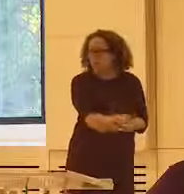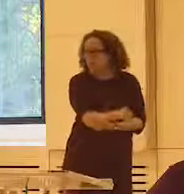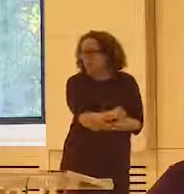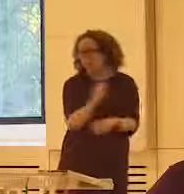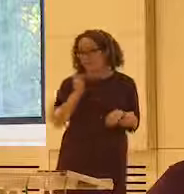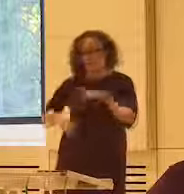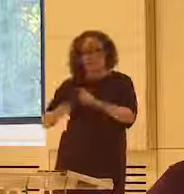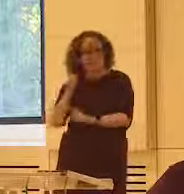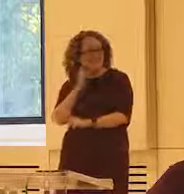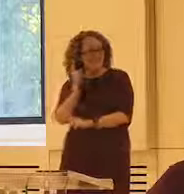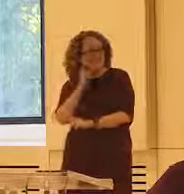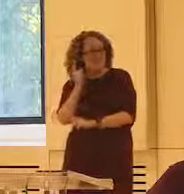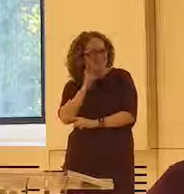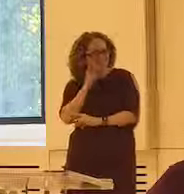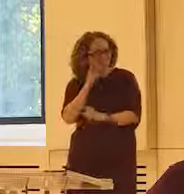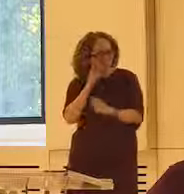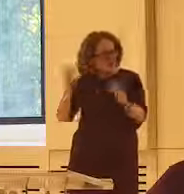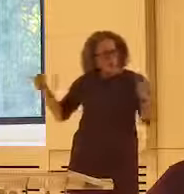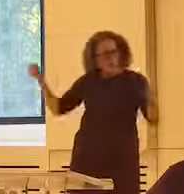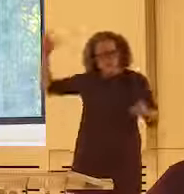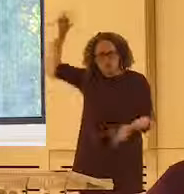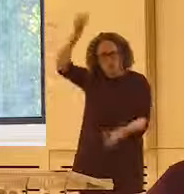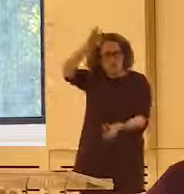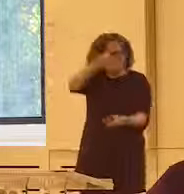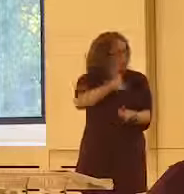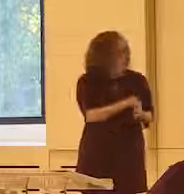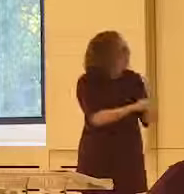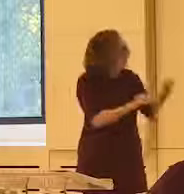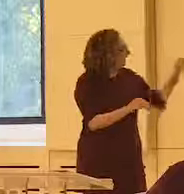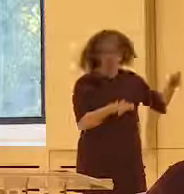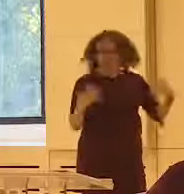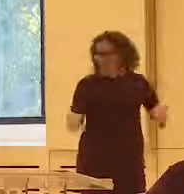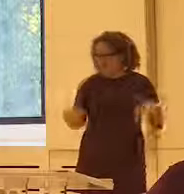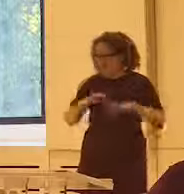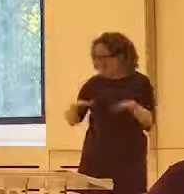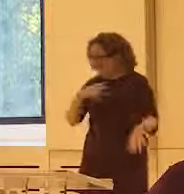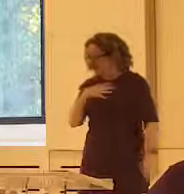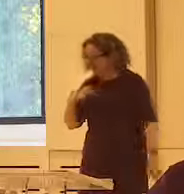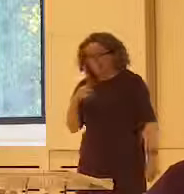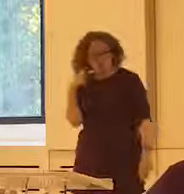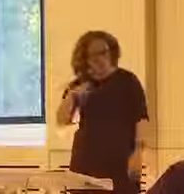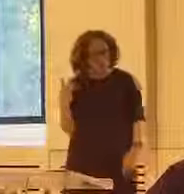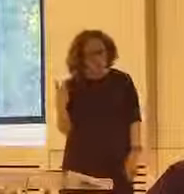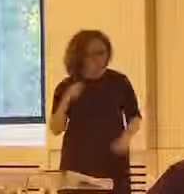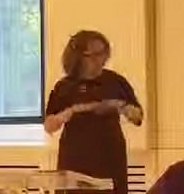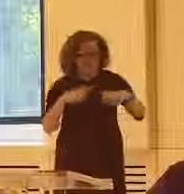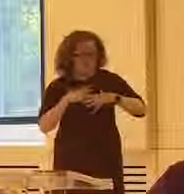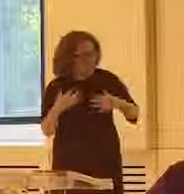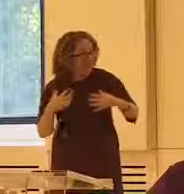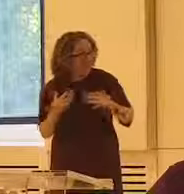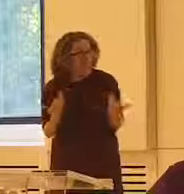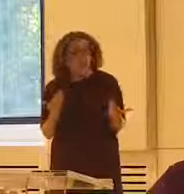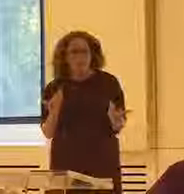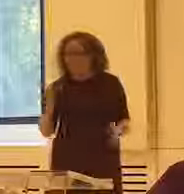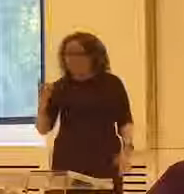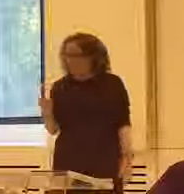So it's rare for deaf people to be born to deaf parents. Most people are born to hearing parents, and therefore I'm